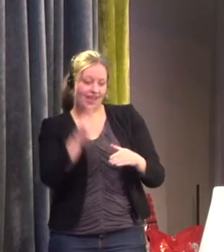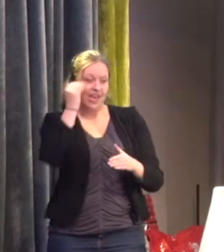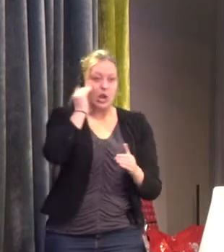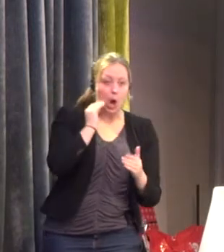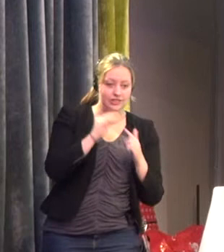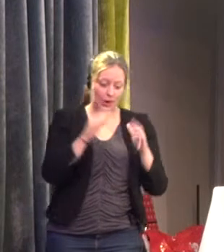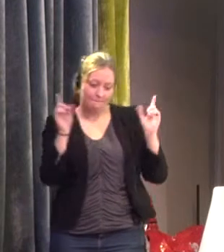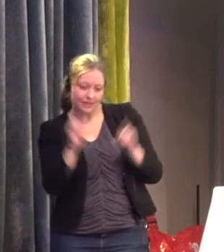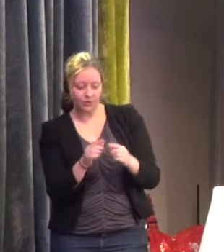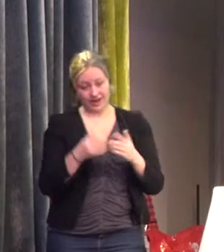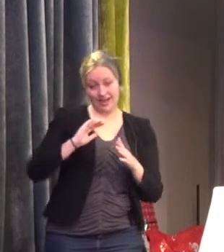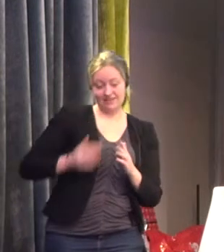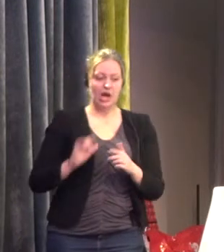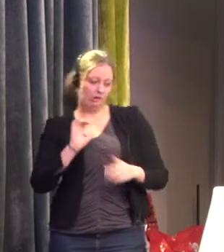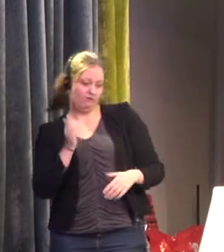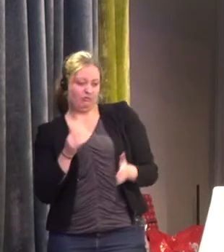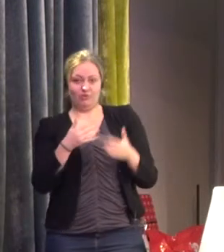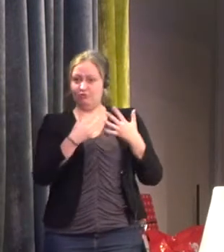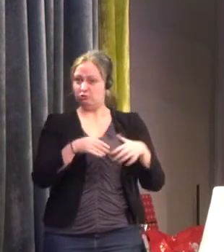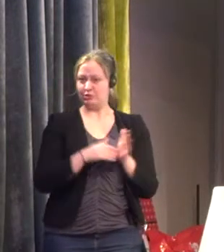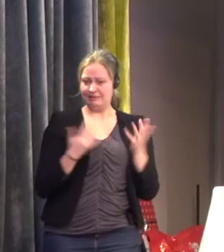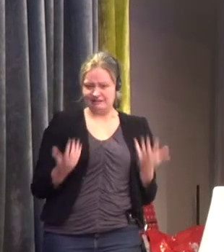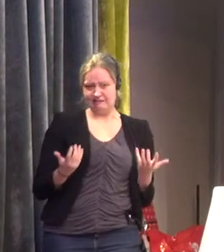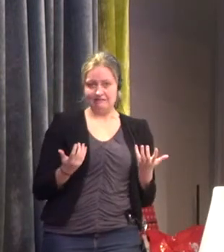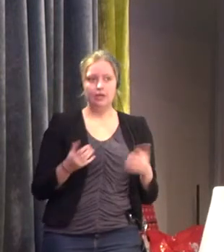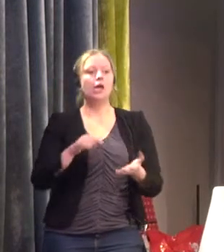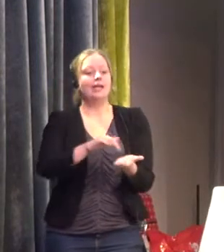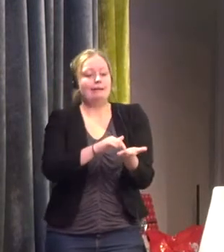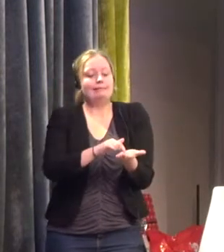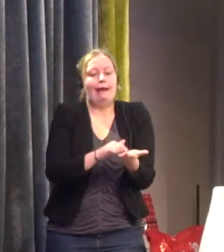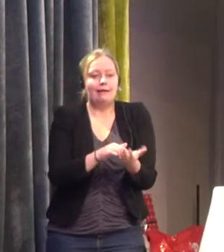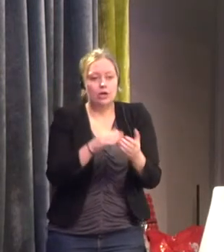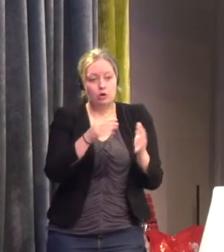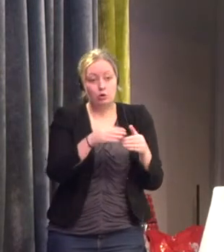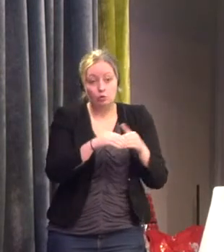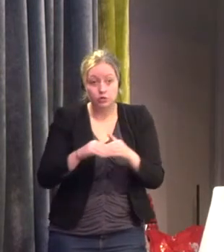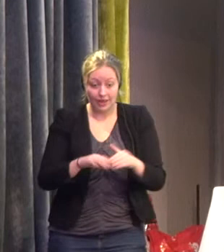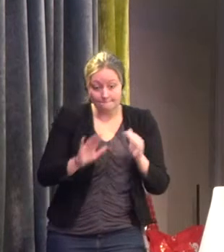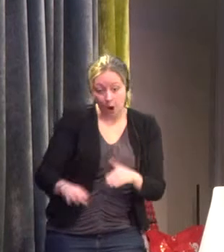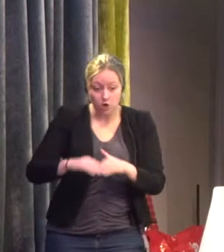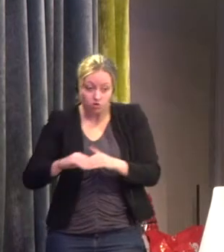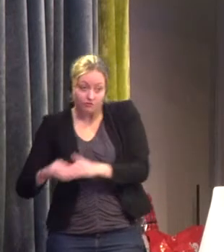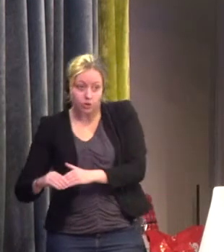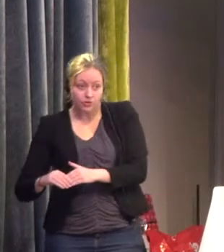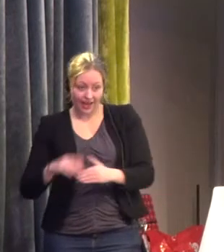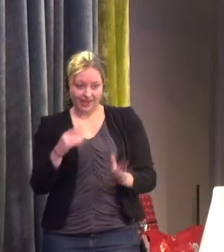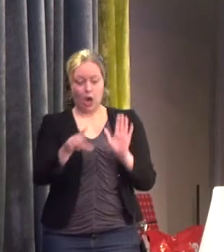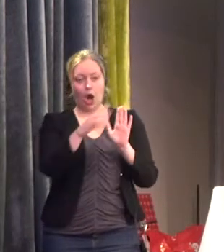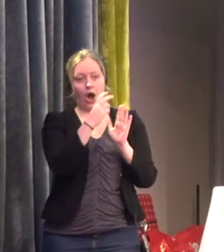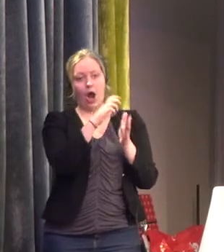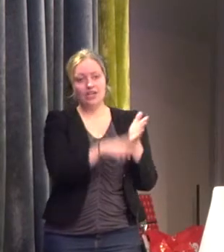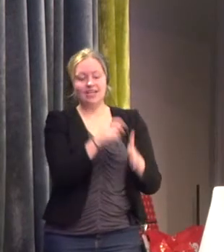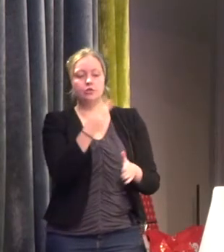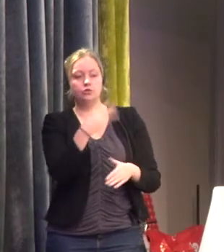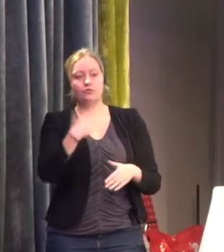Even the one instance in core treaties, the Convention on the Rights of the Child, Article 25, that mentions children with disabilities, does